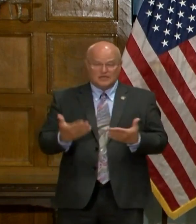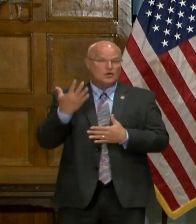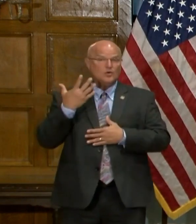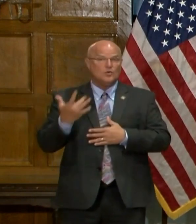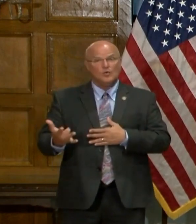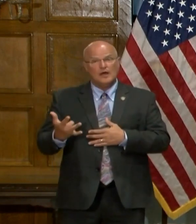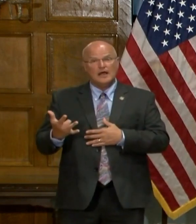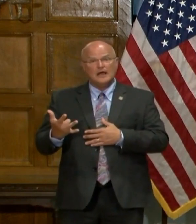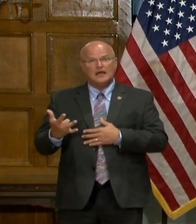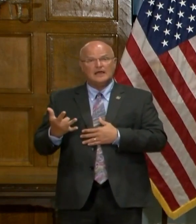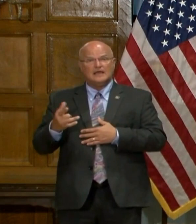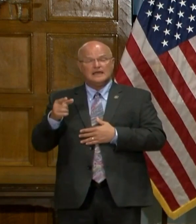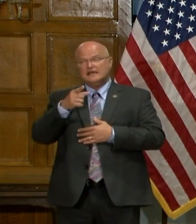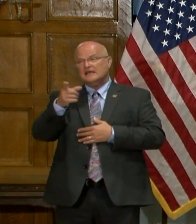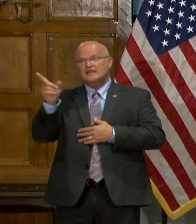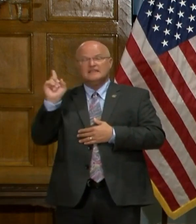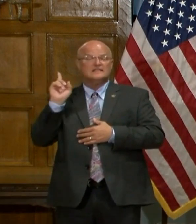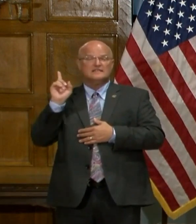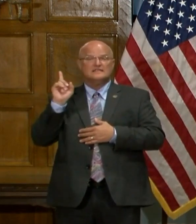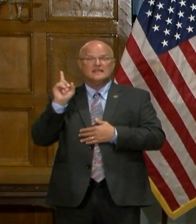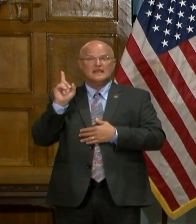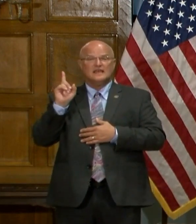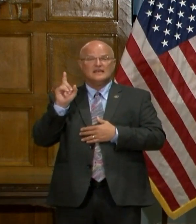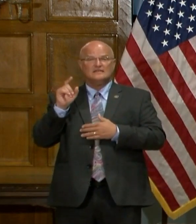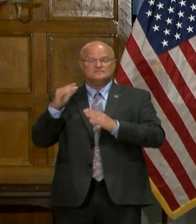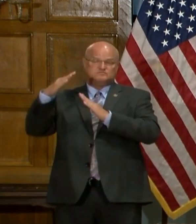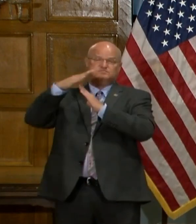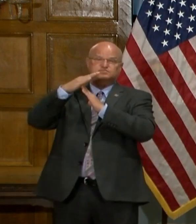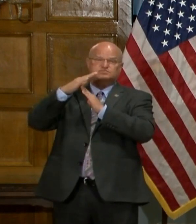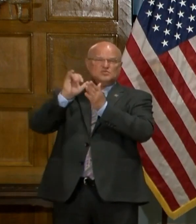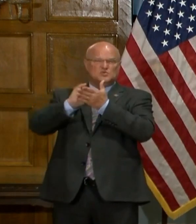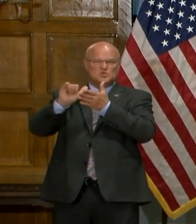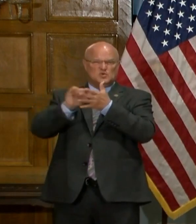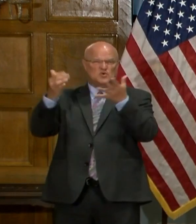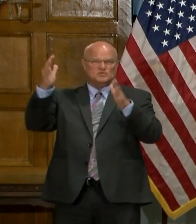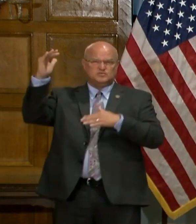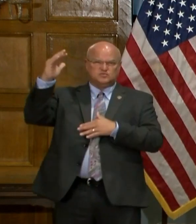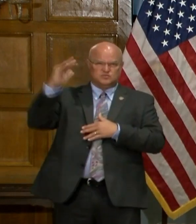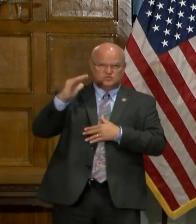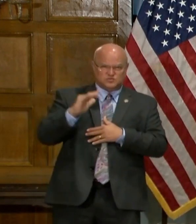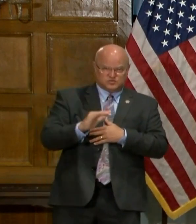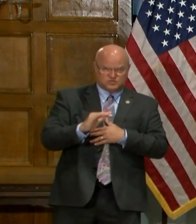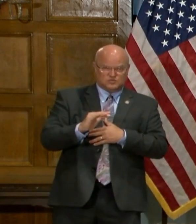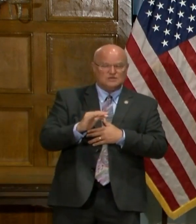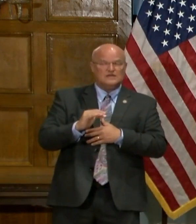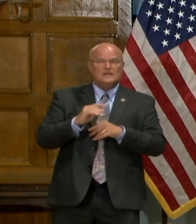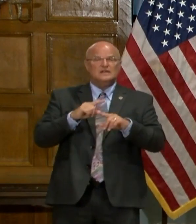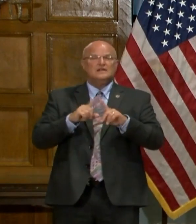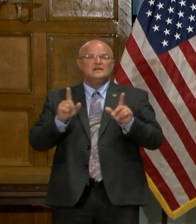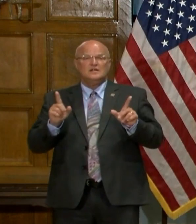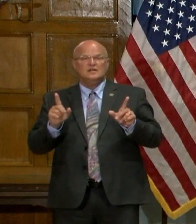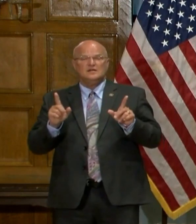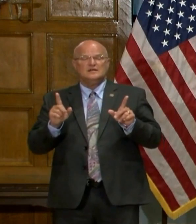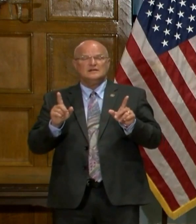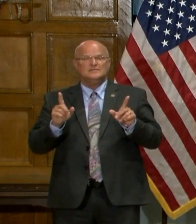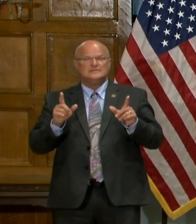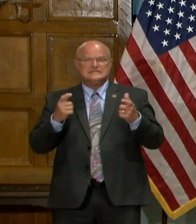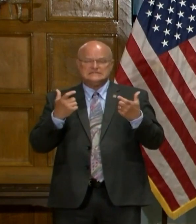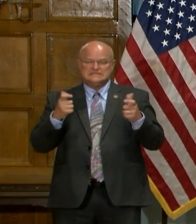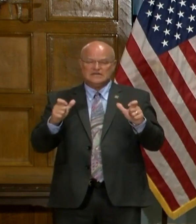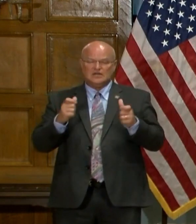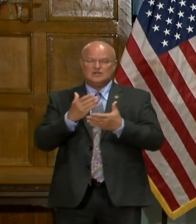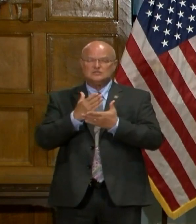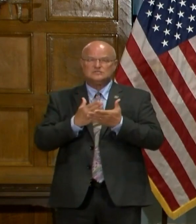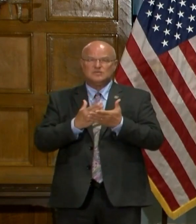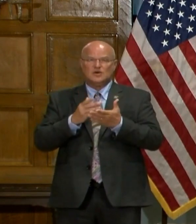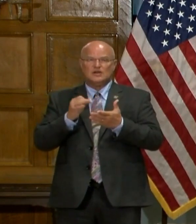because, they've, reached their peak in New York and they're coming down. But it's a large part